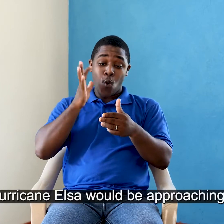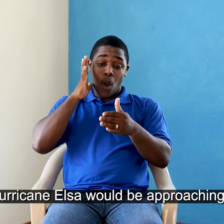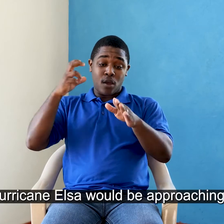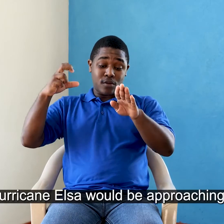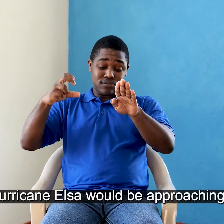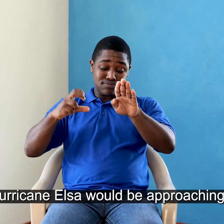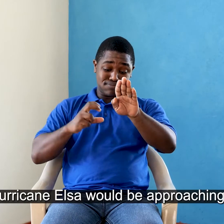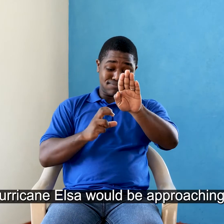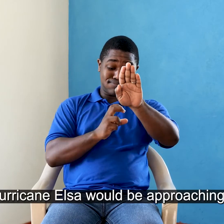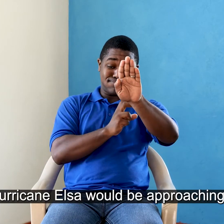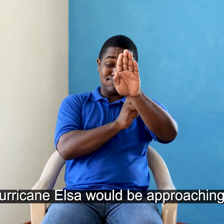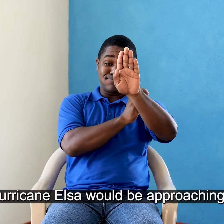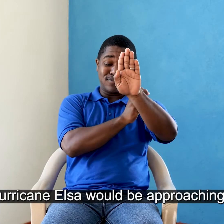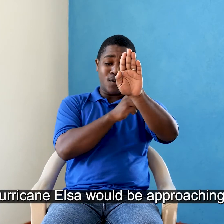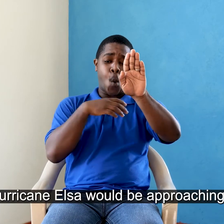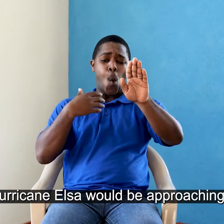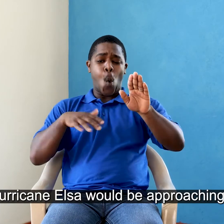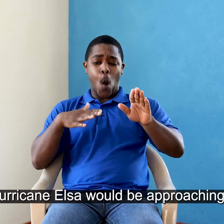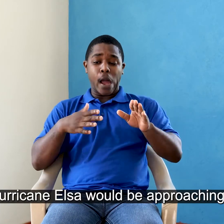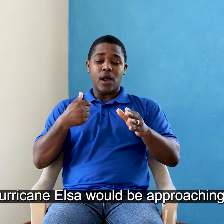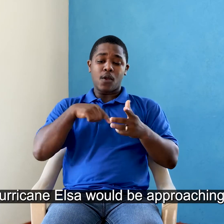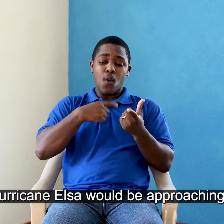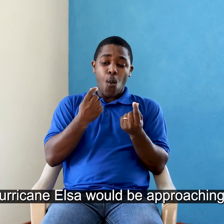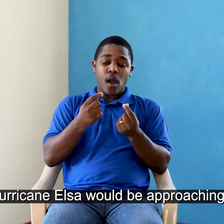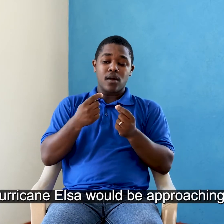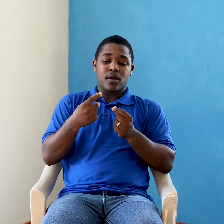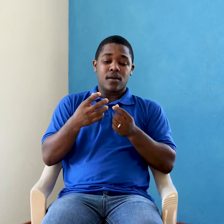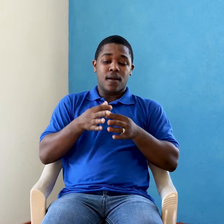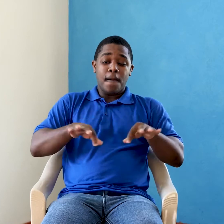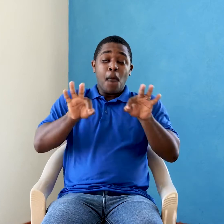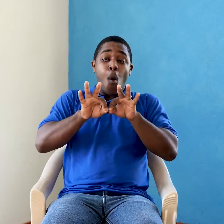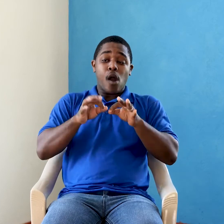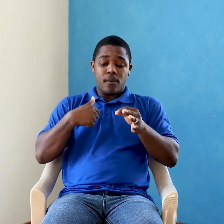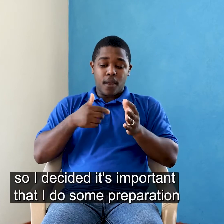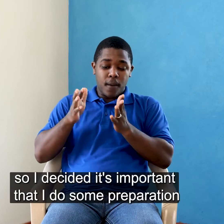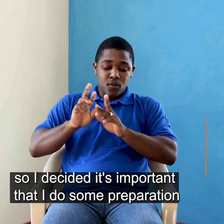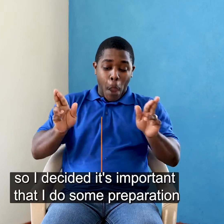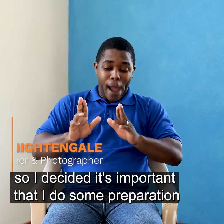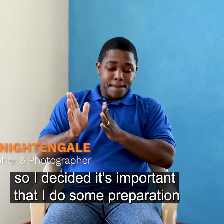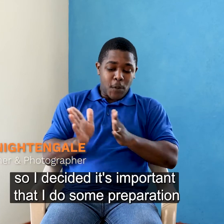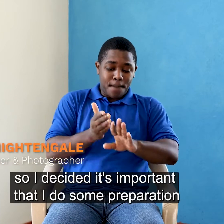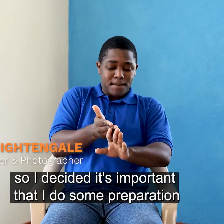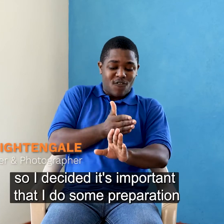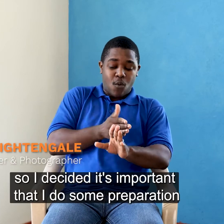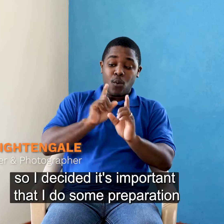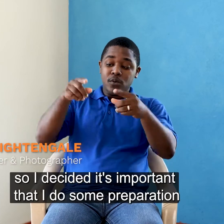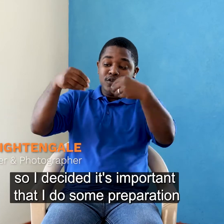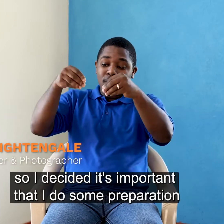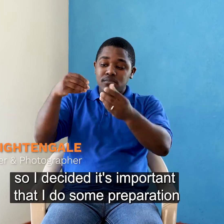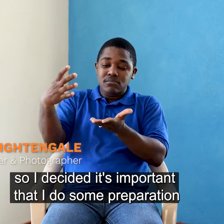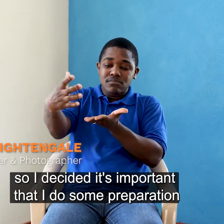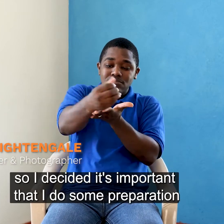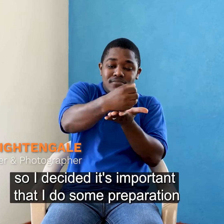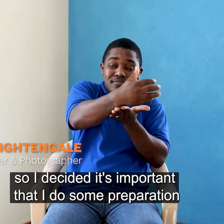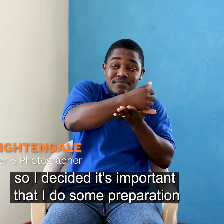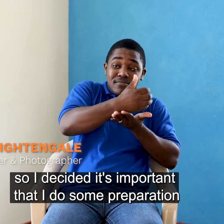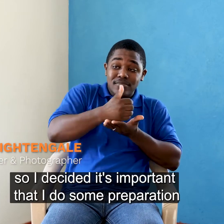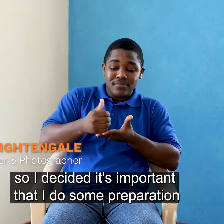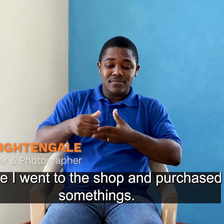that Hurricane Elsa would be approaching. So I decided it's important that I do some preparation before